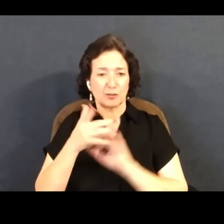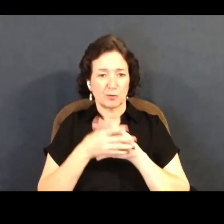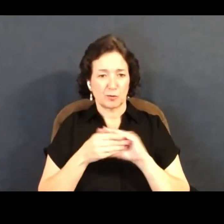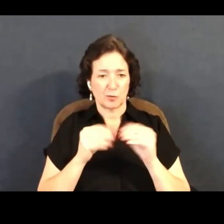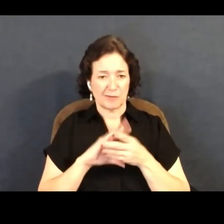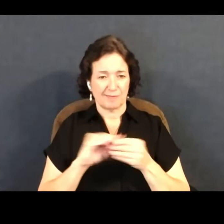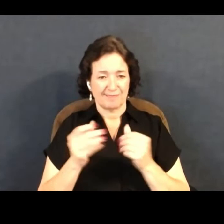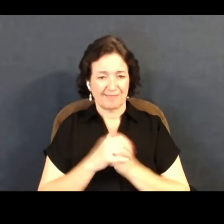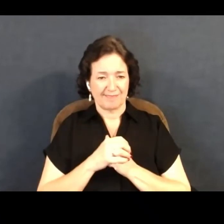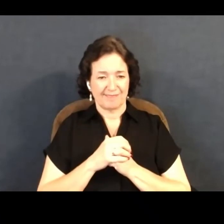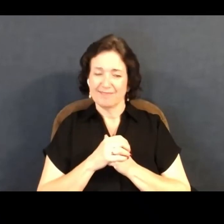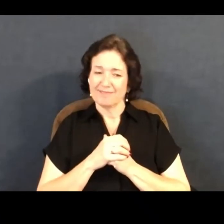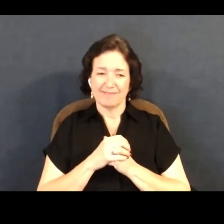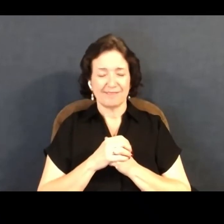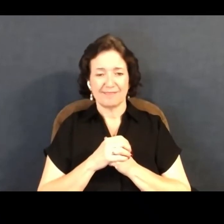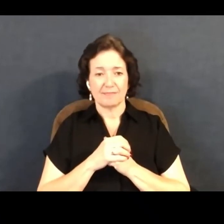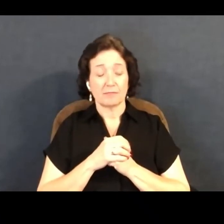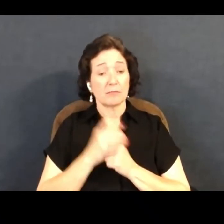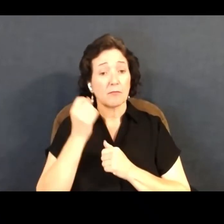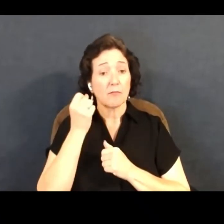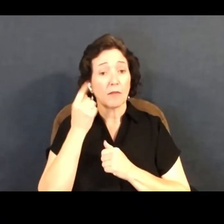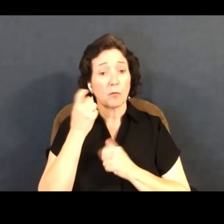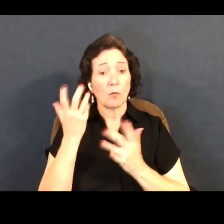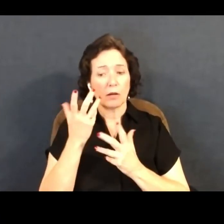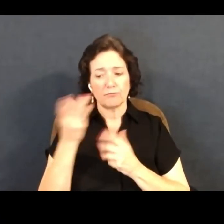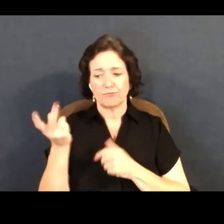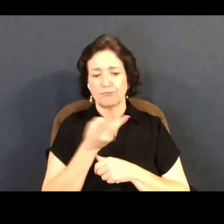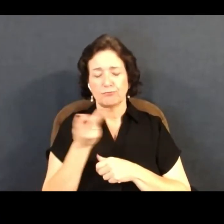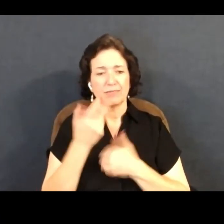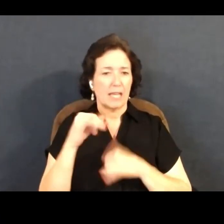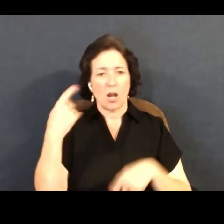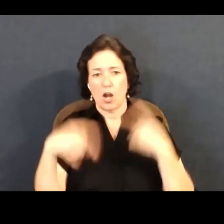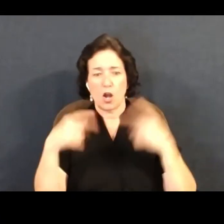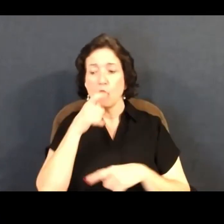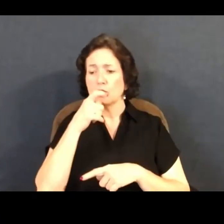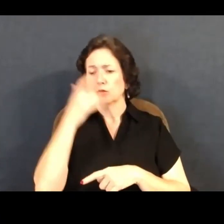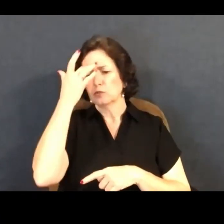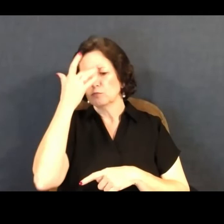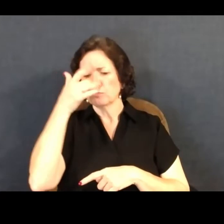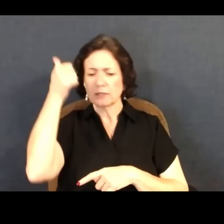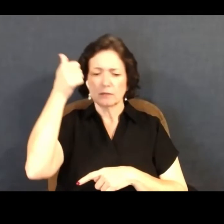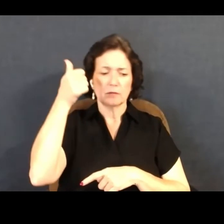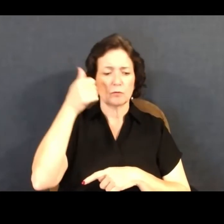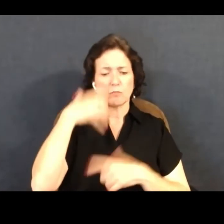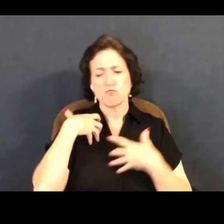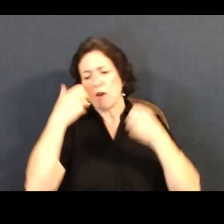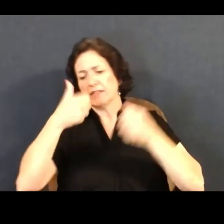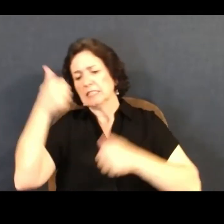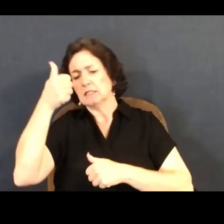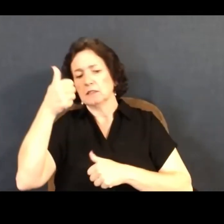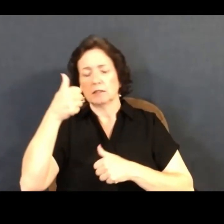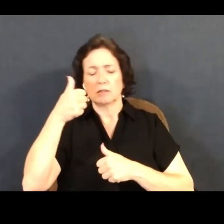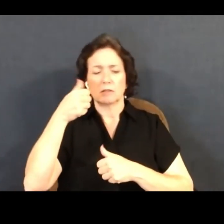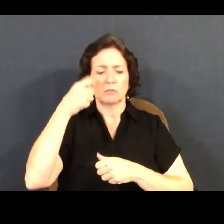oh, they are arguing still about who is the brightest, who is the bravest, who is the